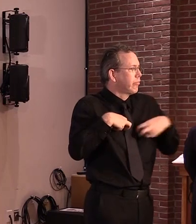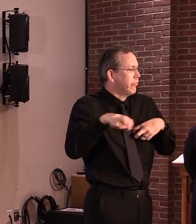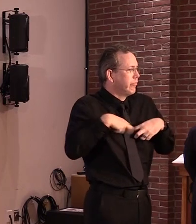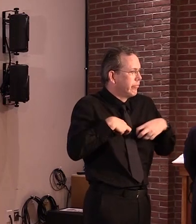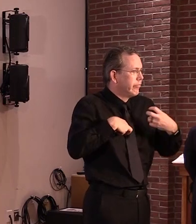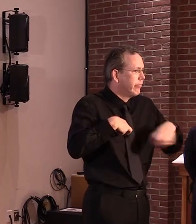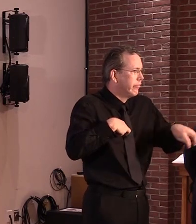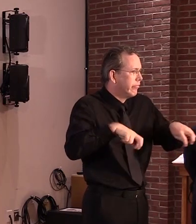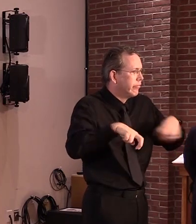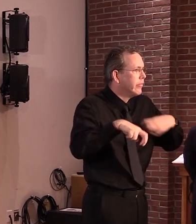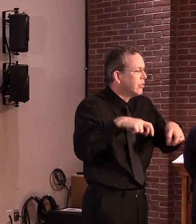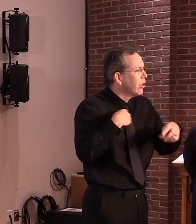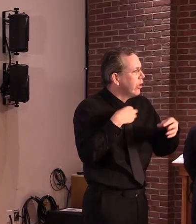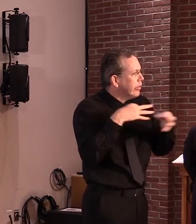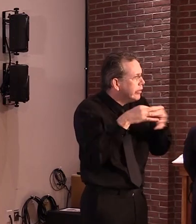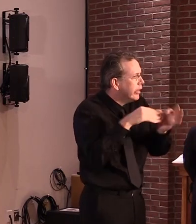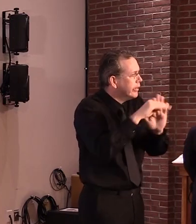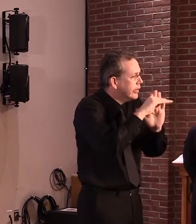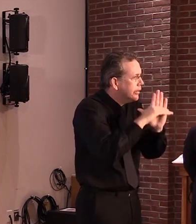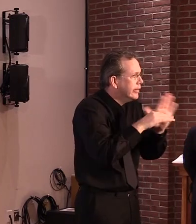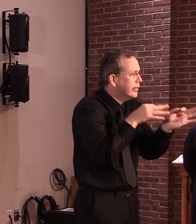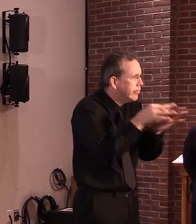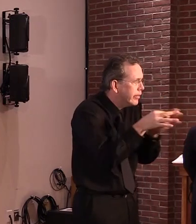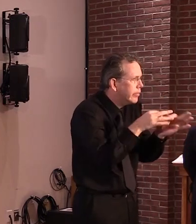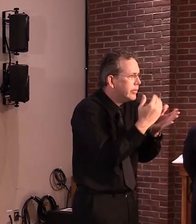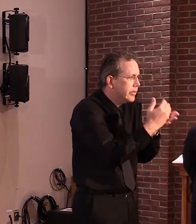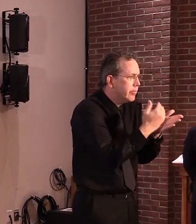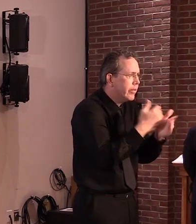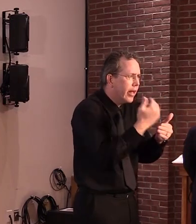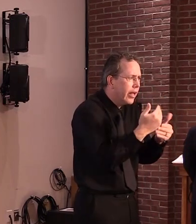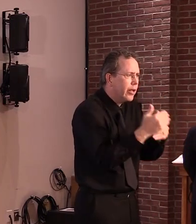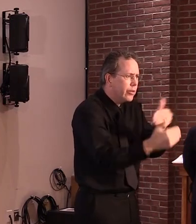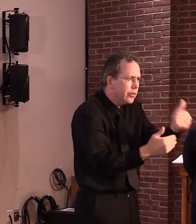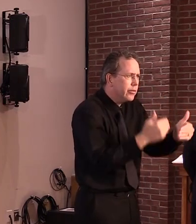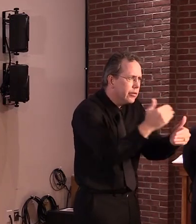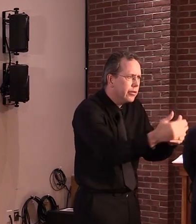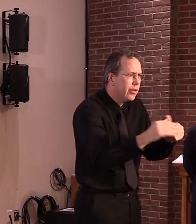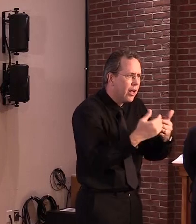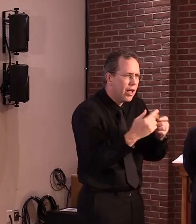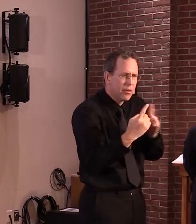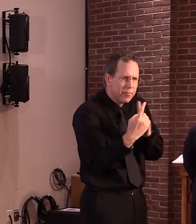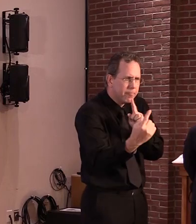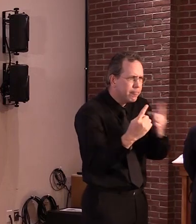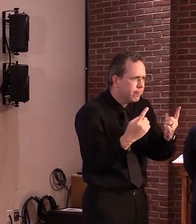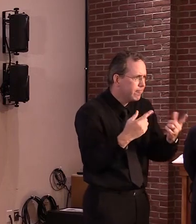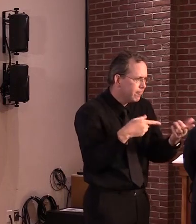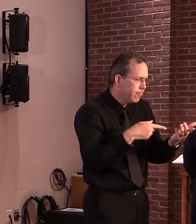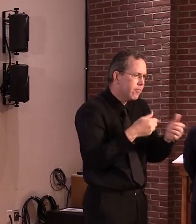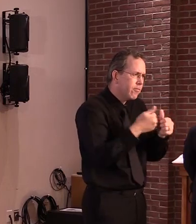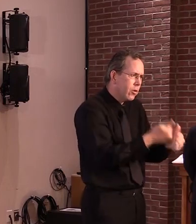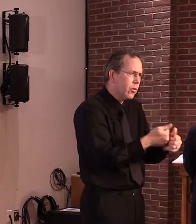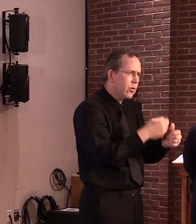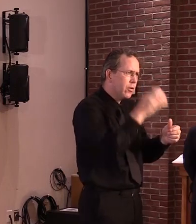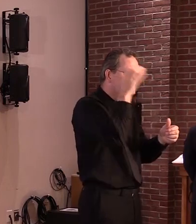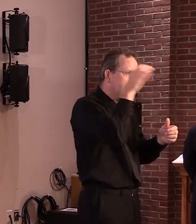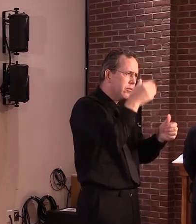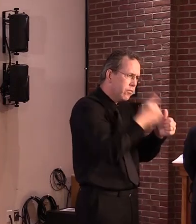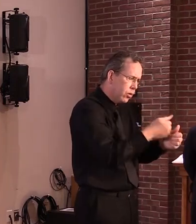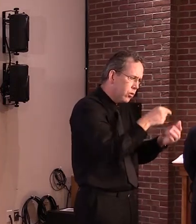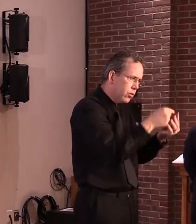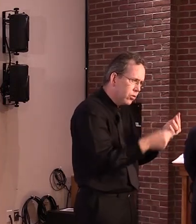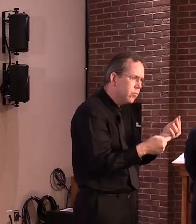describing and this phased approach, much of it is based on just the principle of how many people can you comfortably have